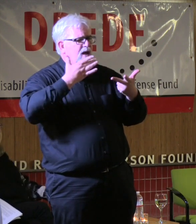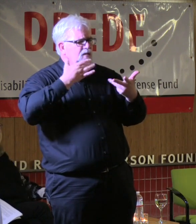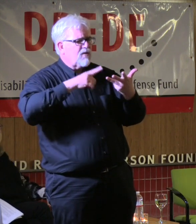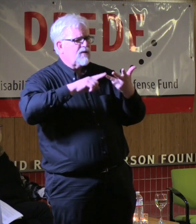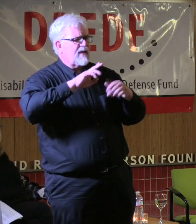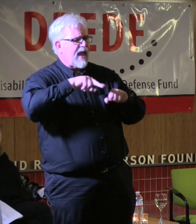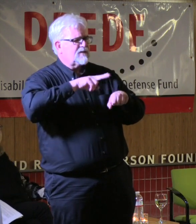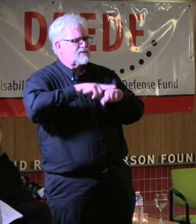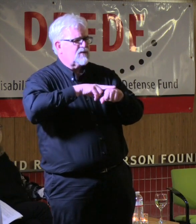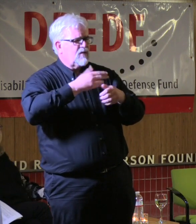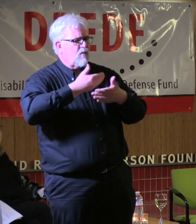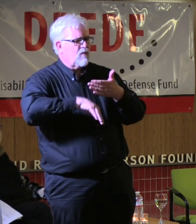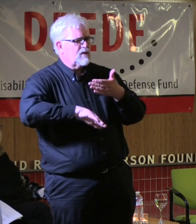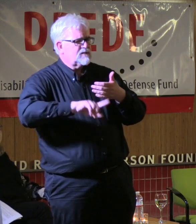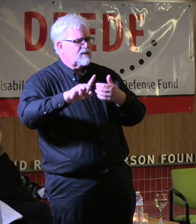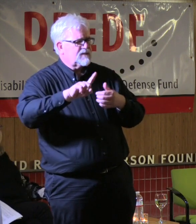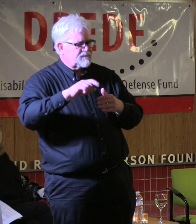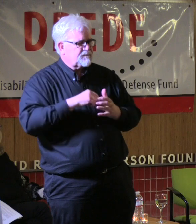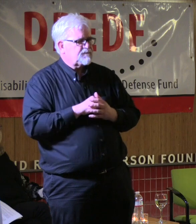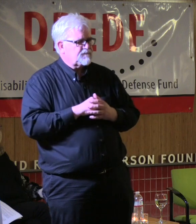origin.